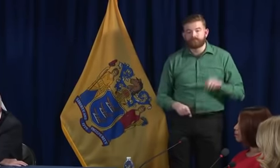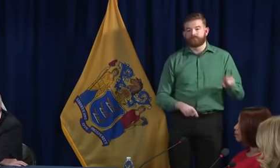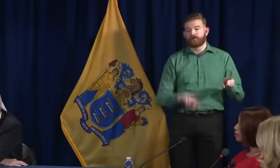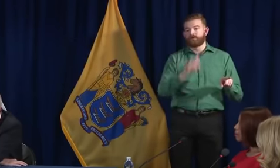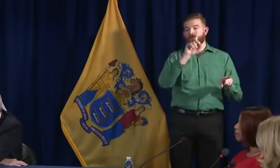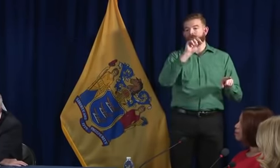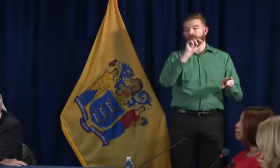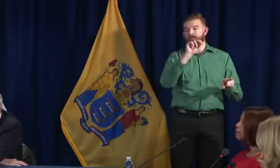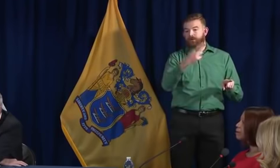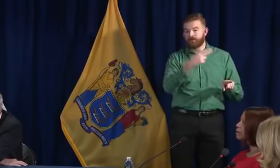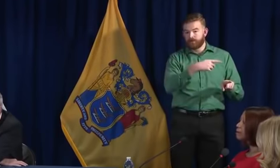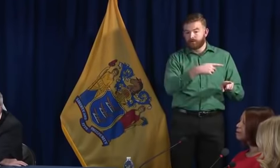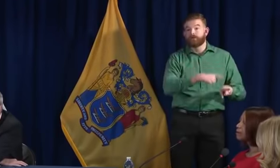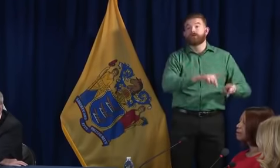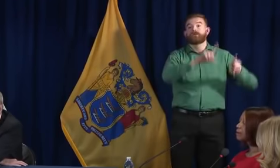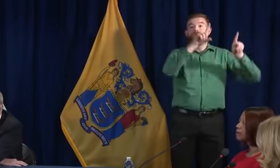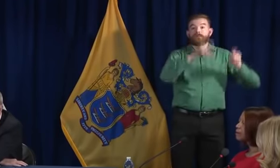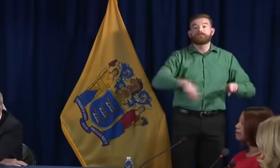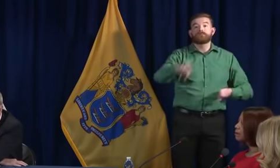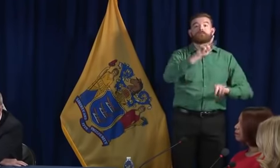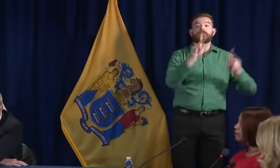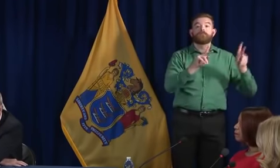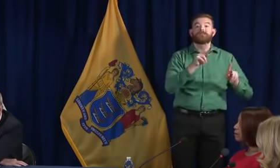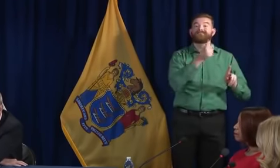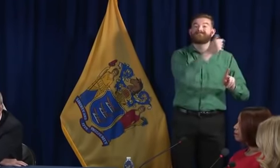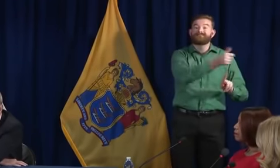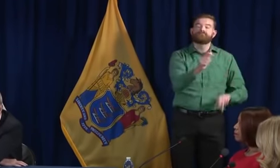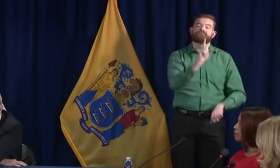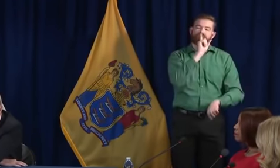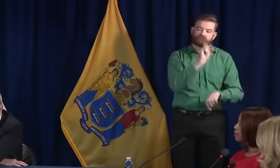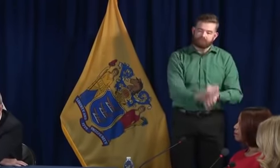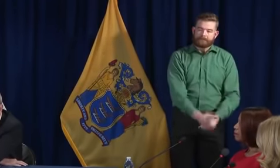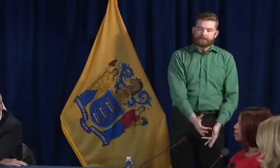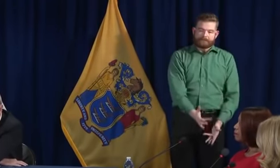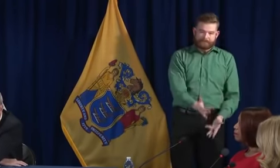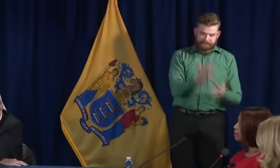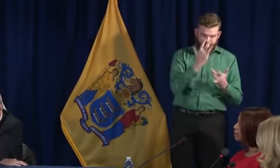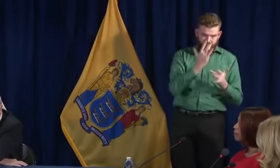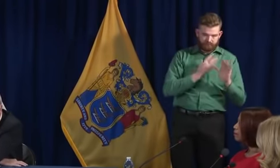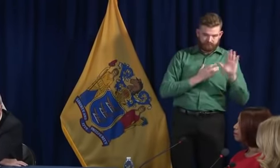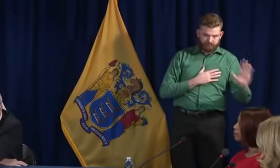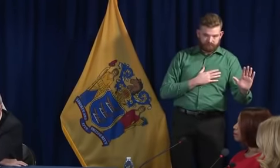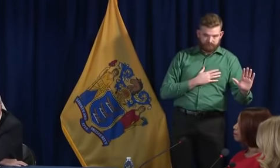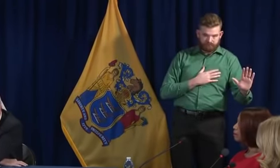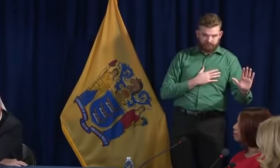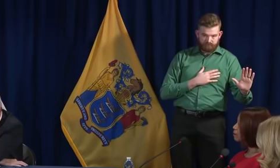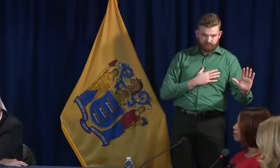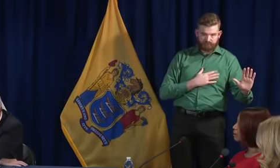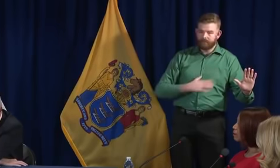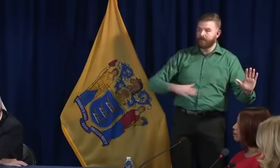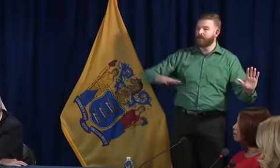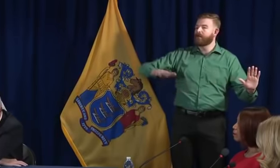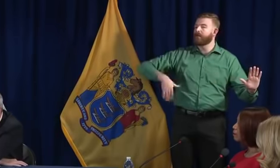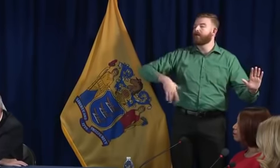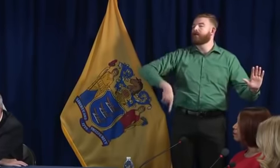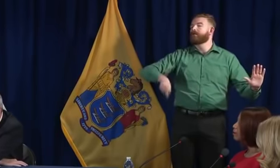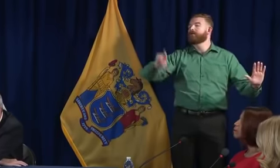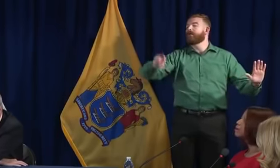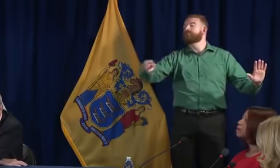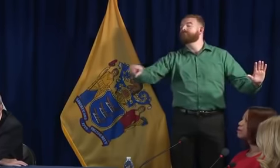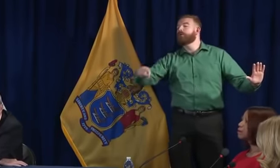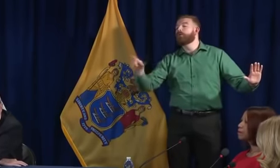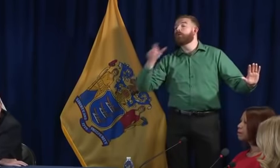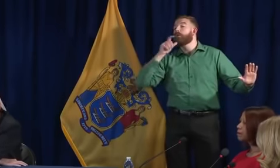quite sick. We are not yet going to be to the worried well. You're still going to need a permission